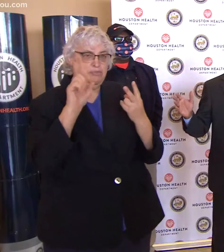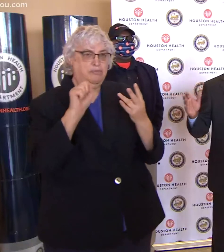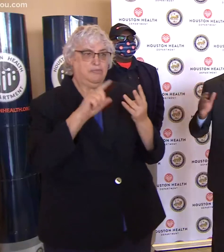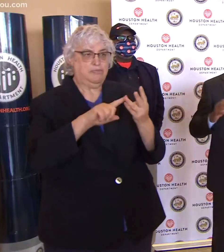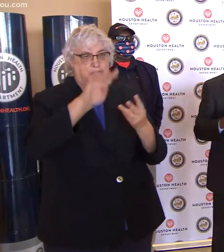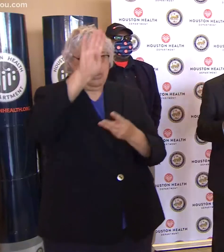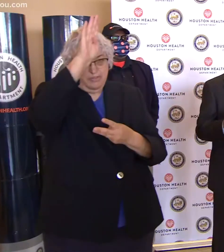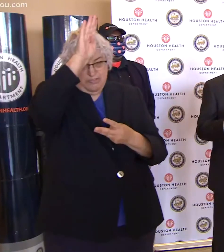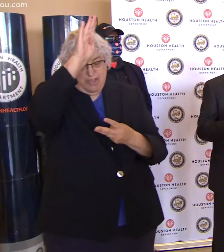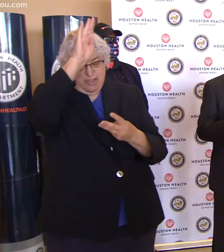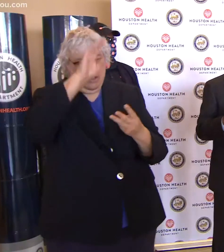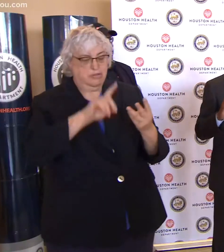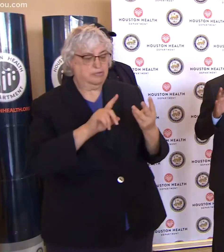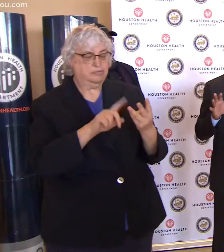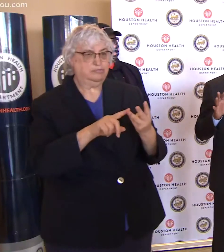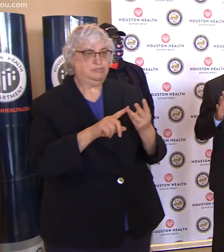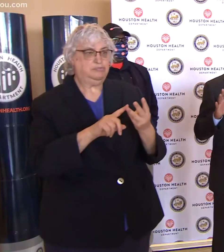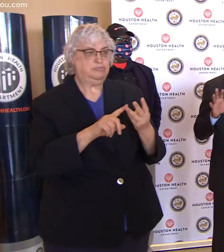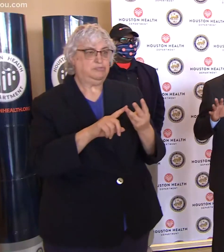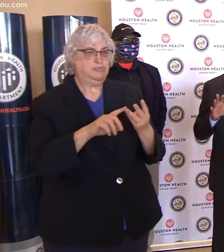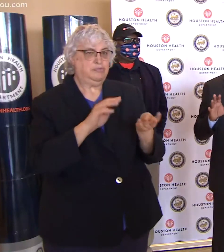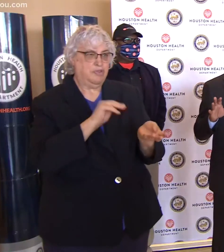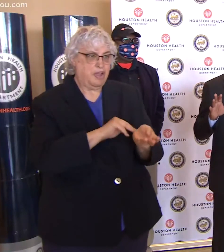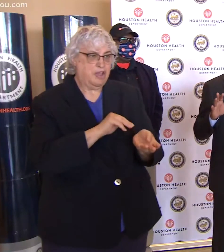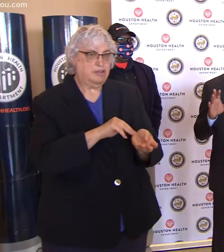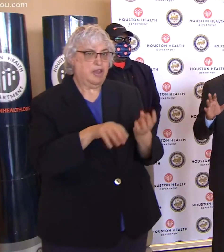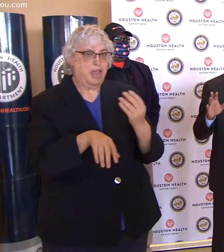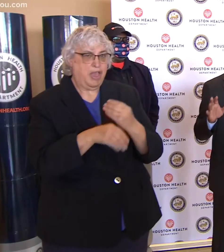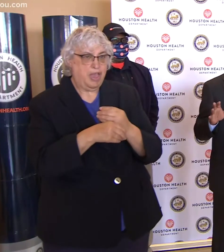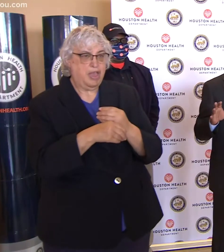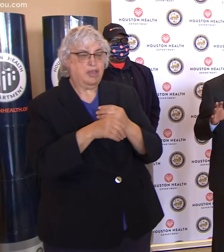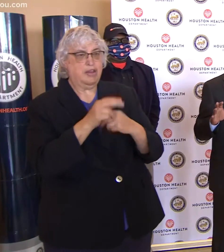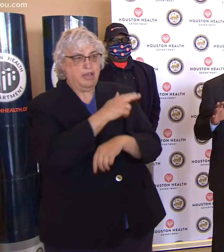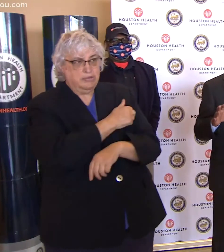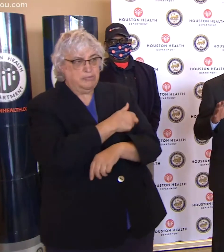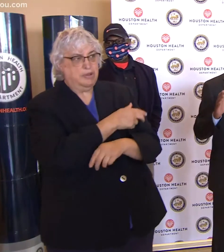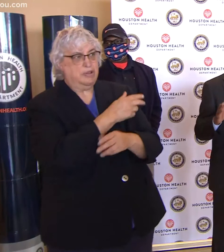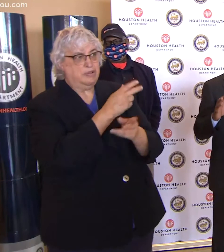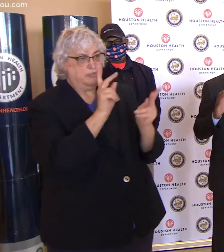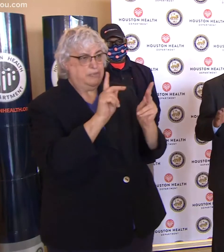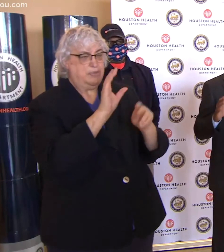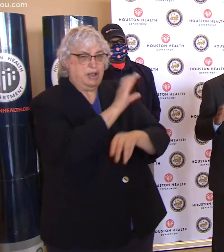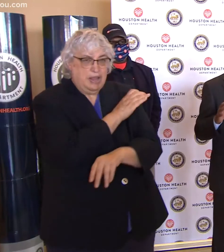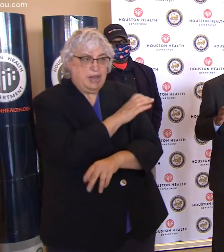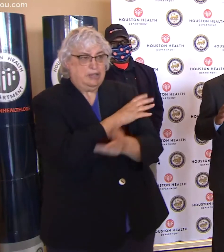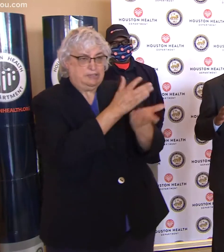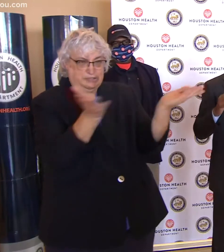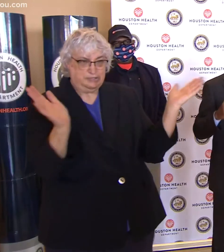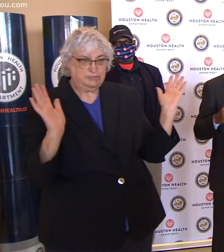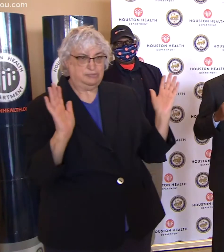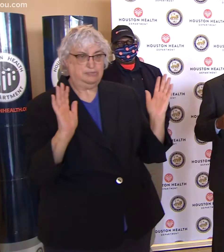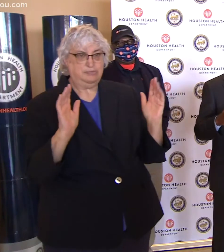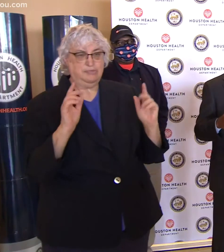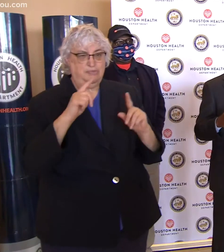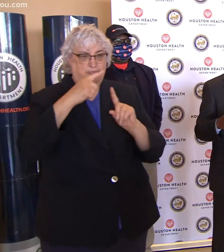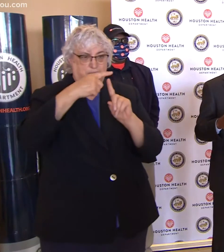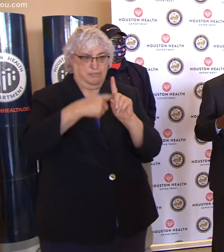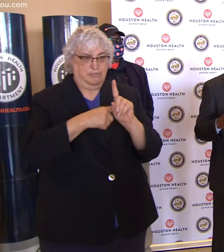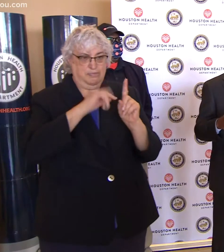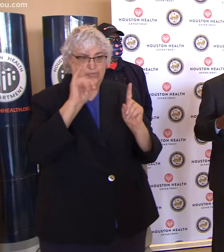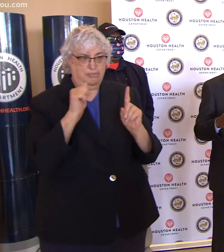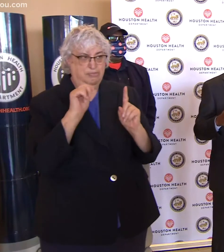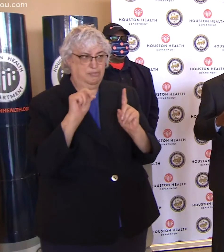fire department, with the providers, the additional providers throughout the city, the goal literally in the month of